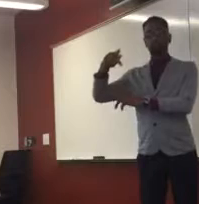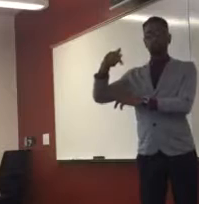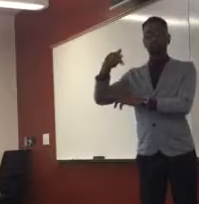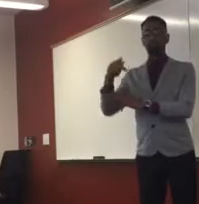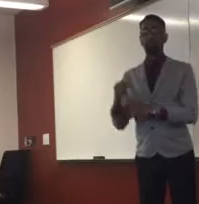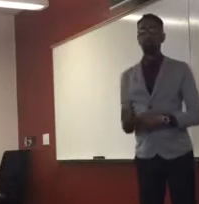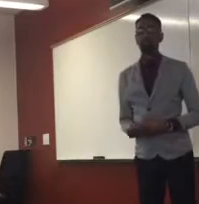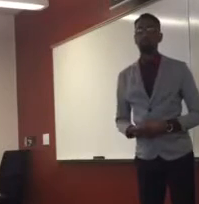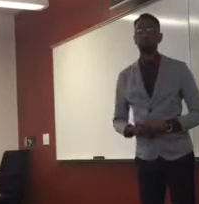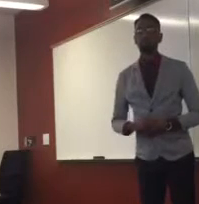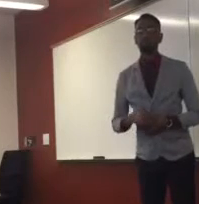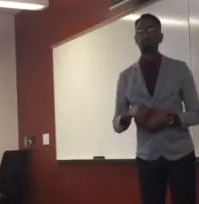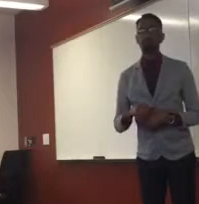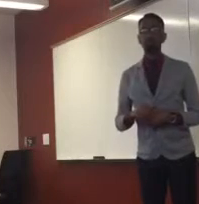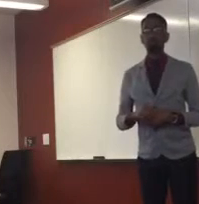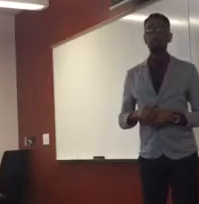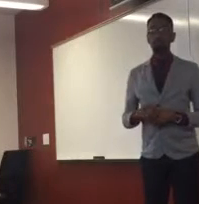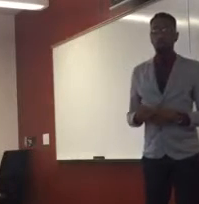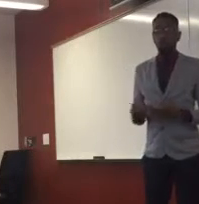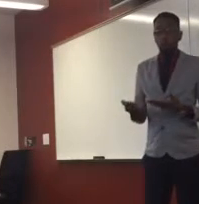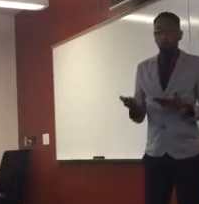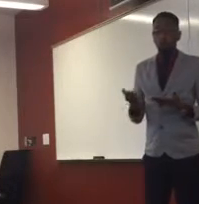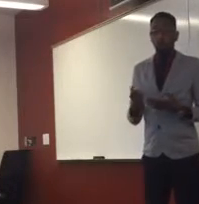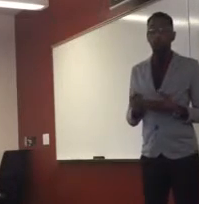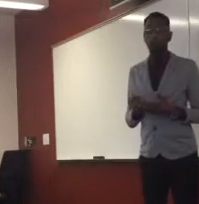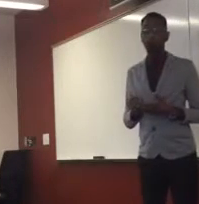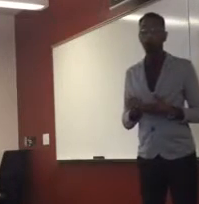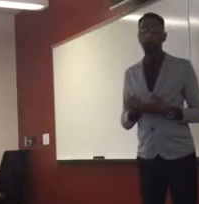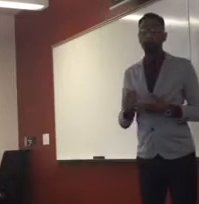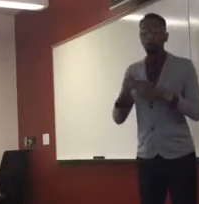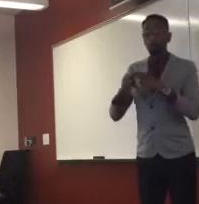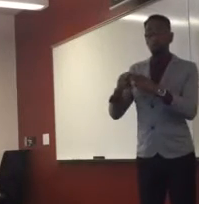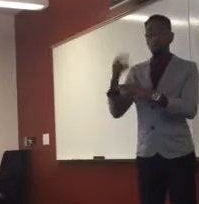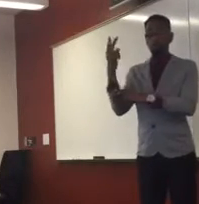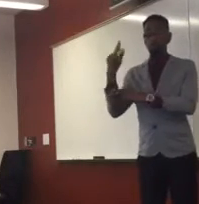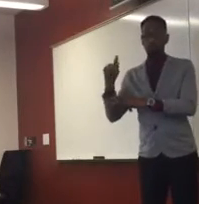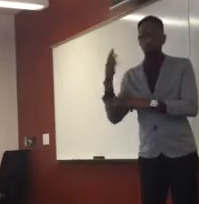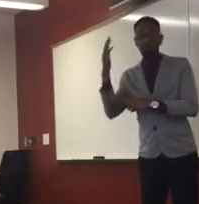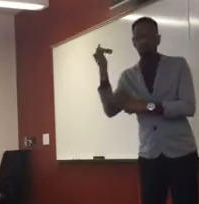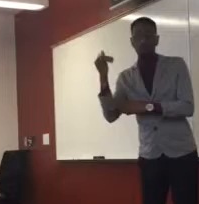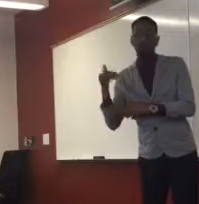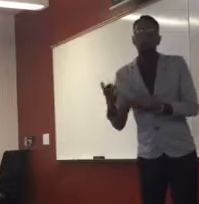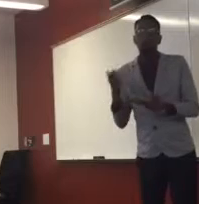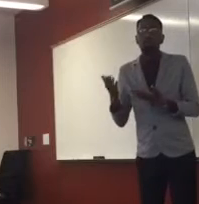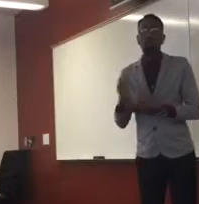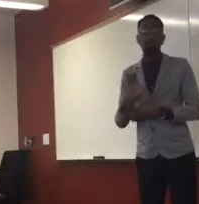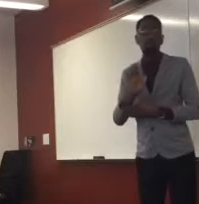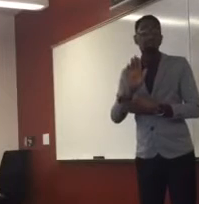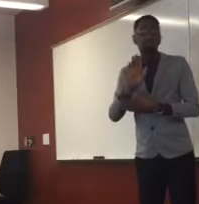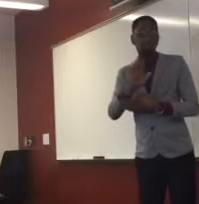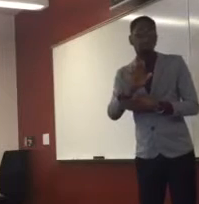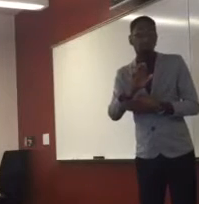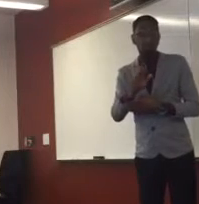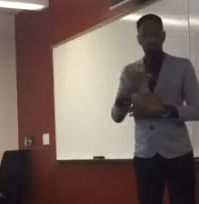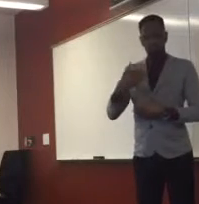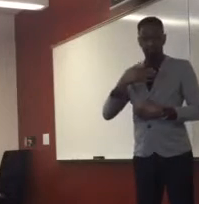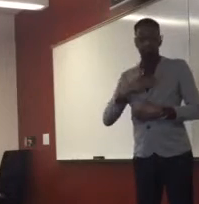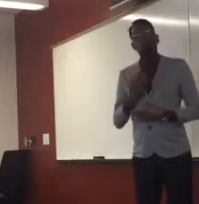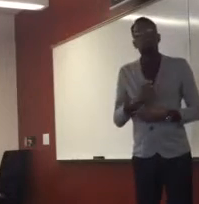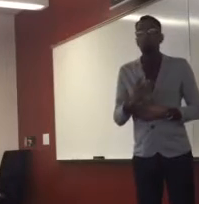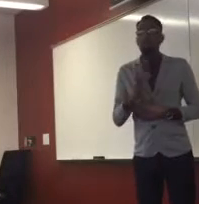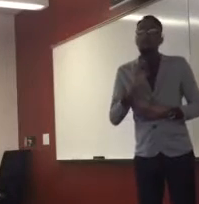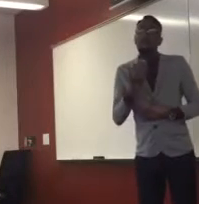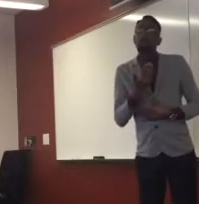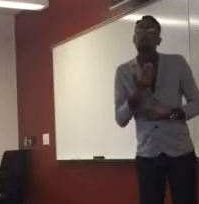you may think your higher power is something else than what I think. Me personally, my